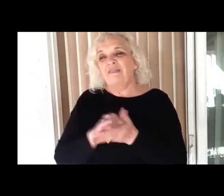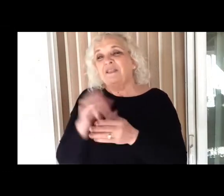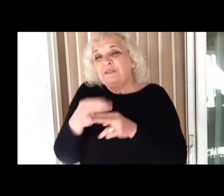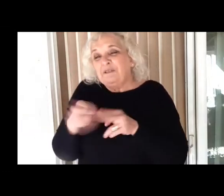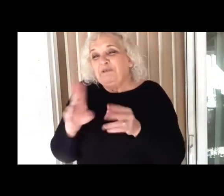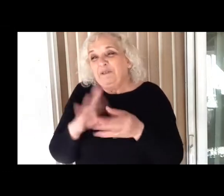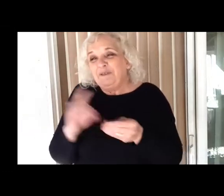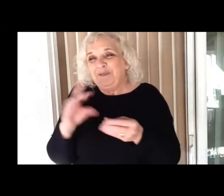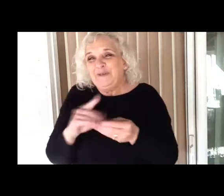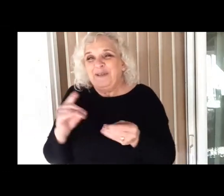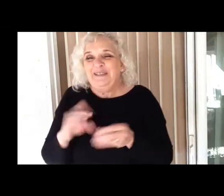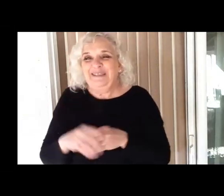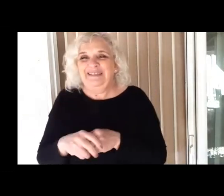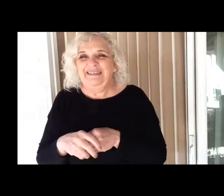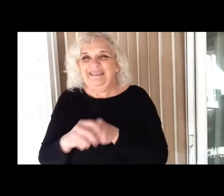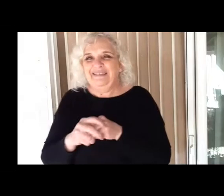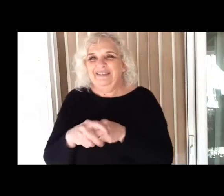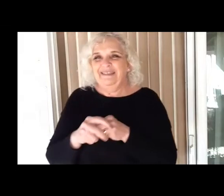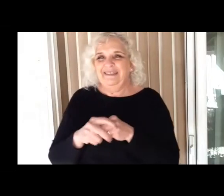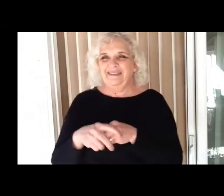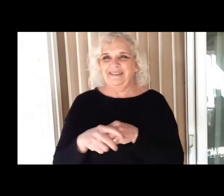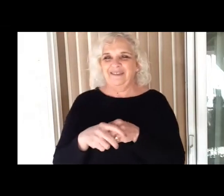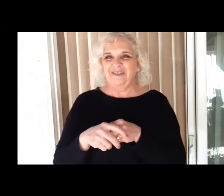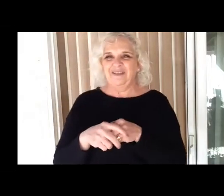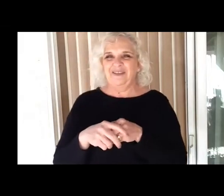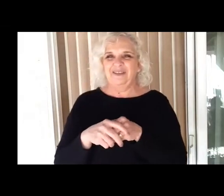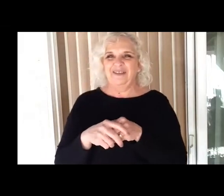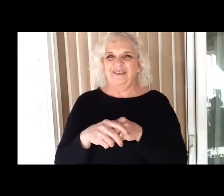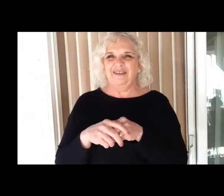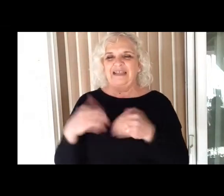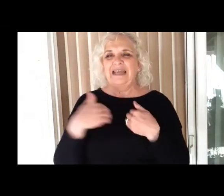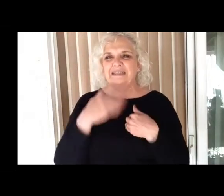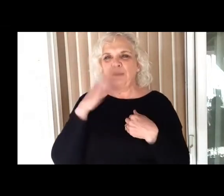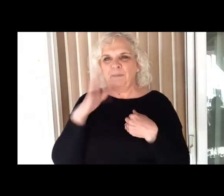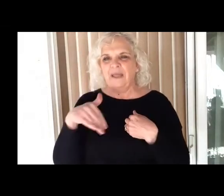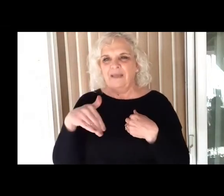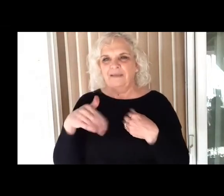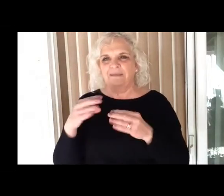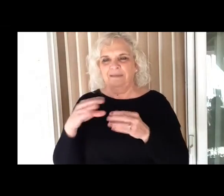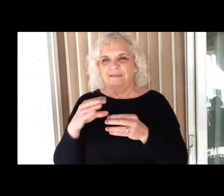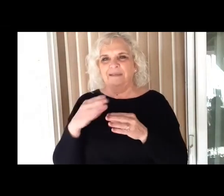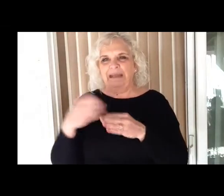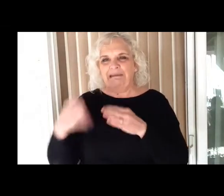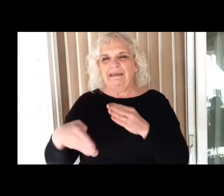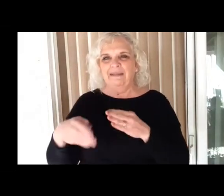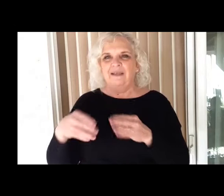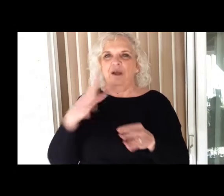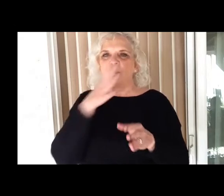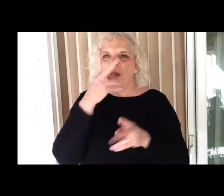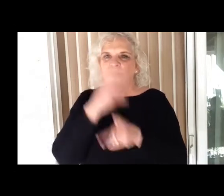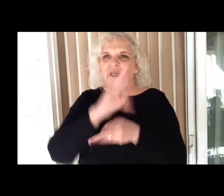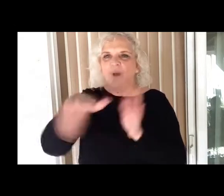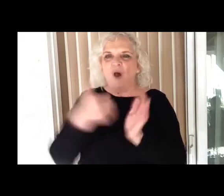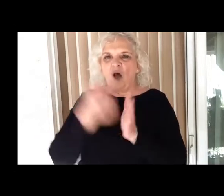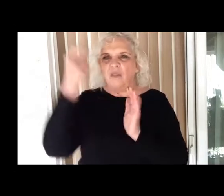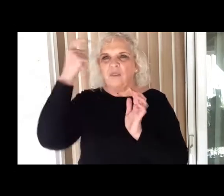of it. But it has a bad ending. Mom kept all her recipes in her mind.